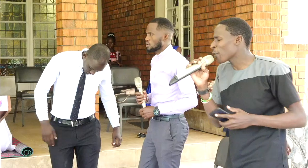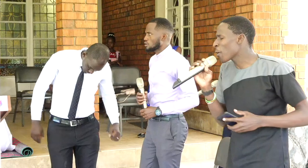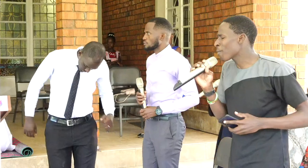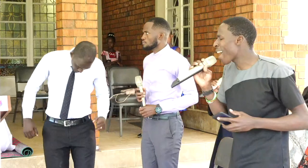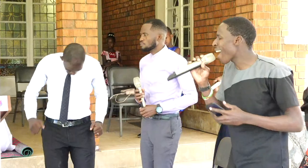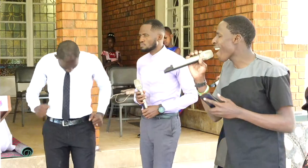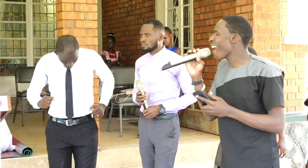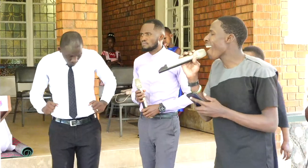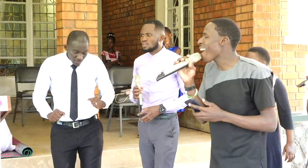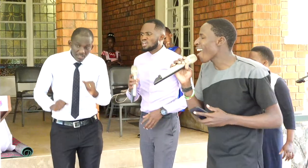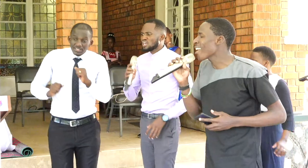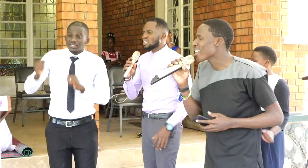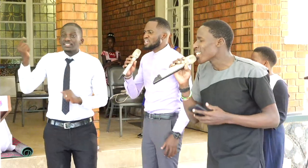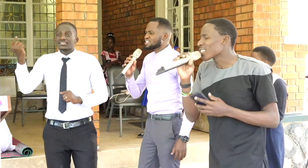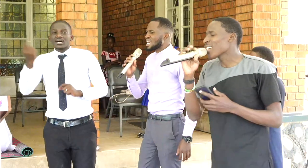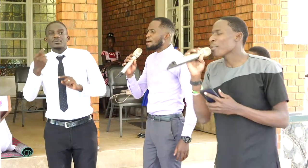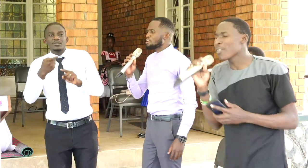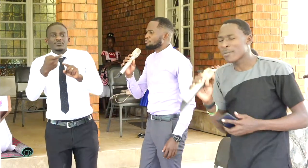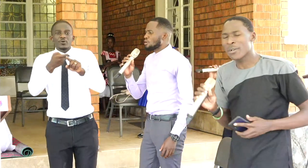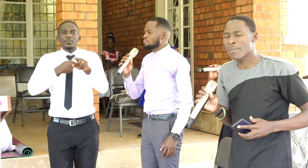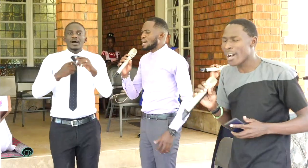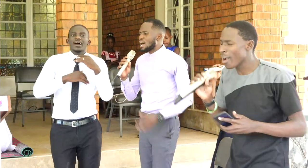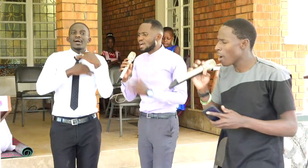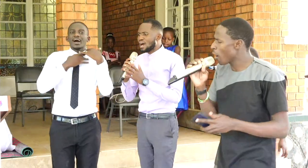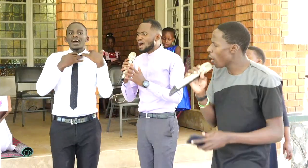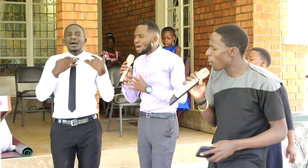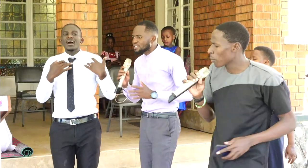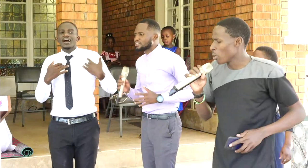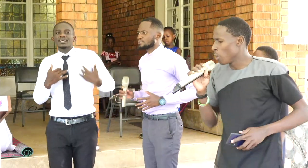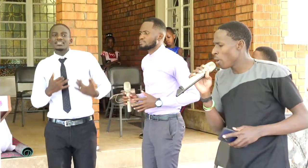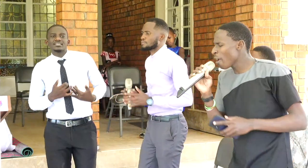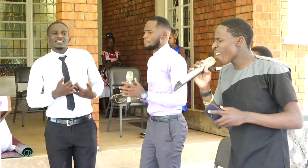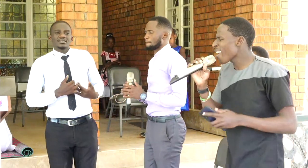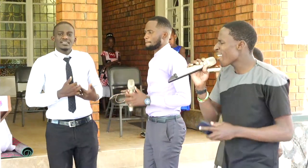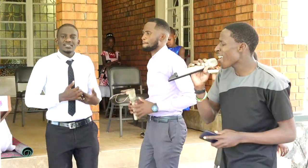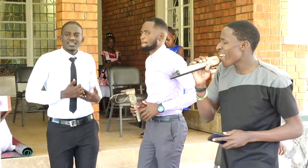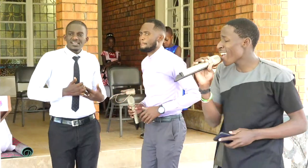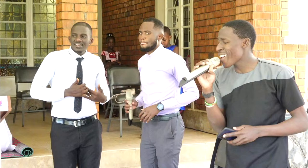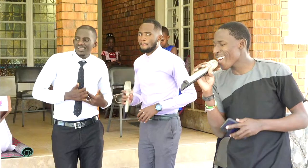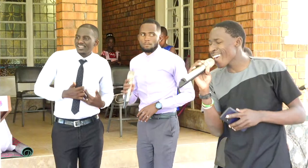coming from my heart. It is coming from my heart.